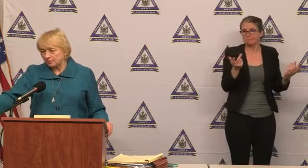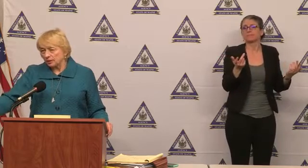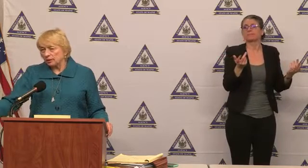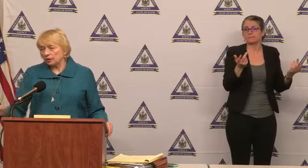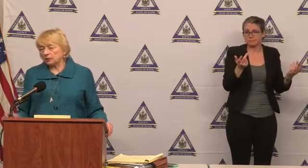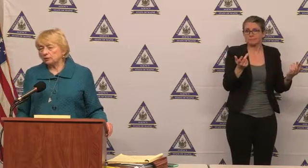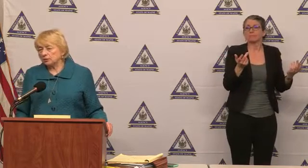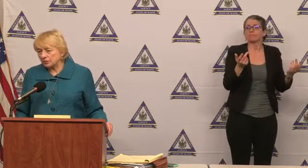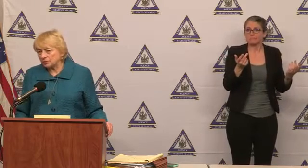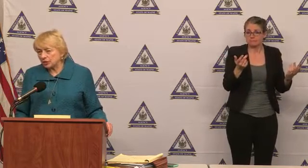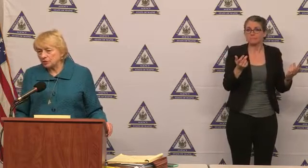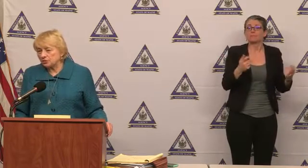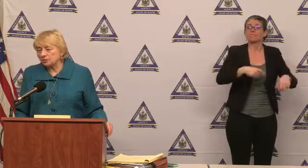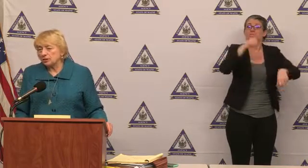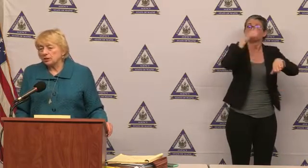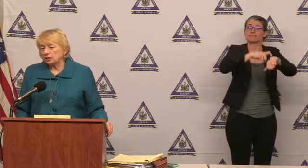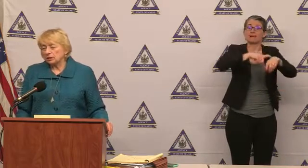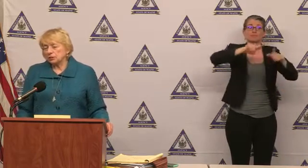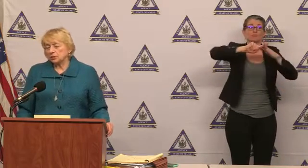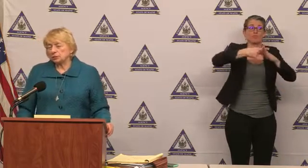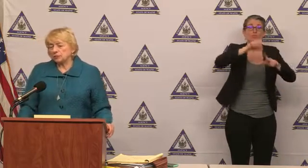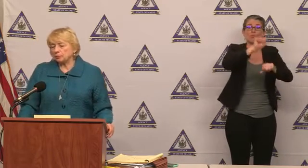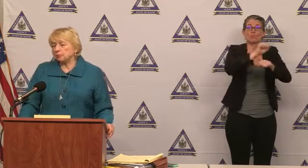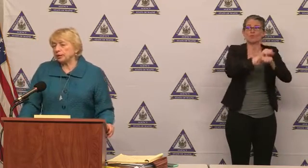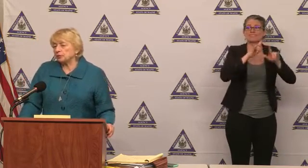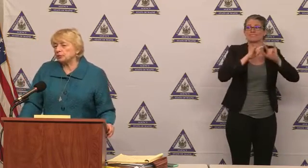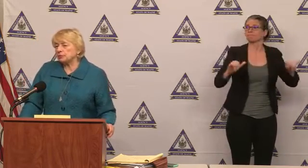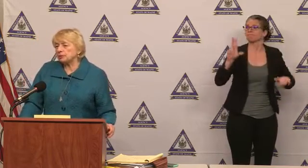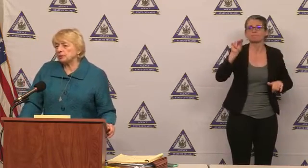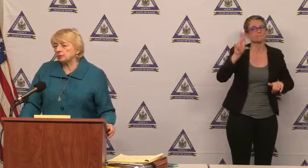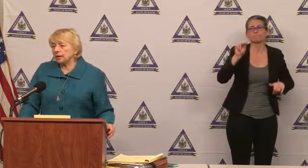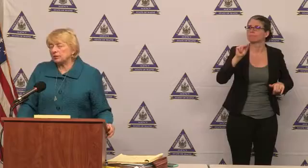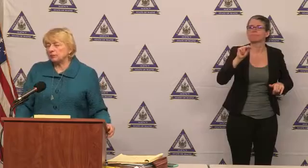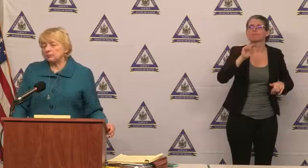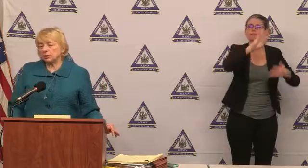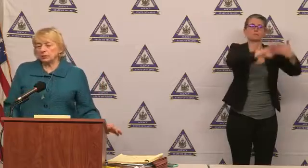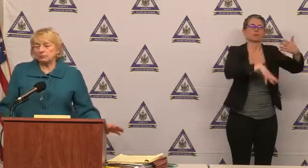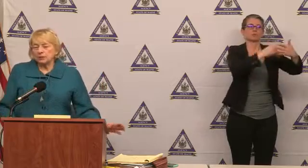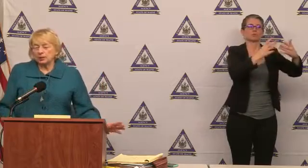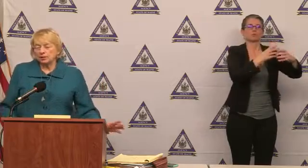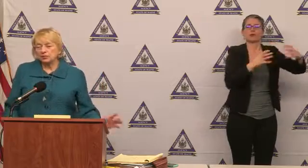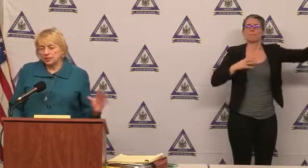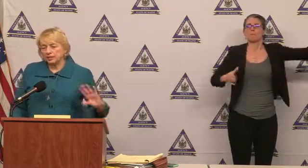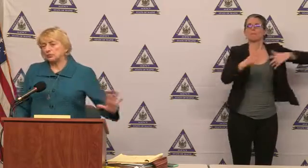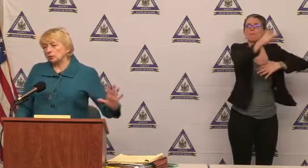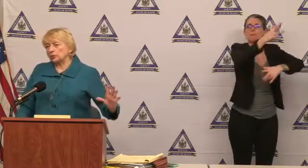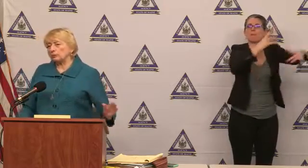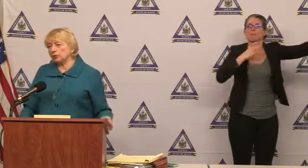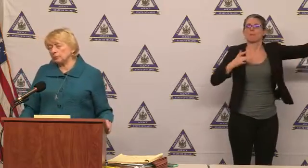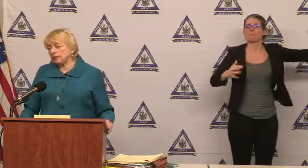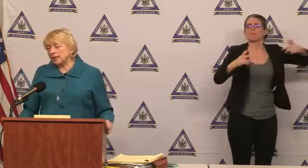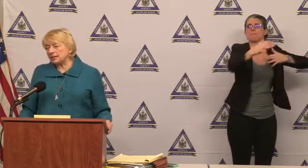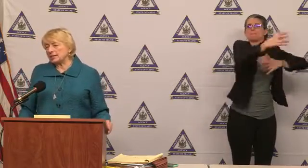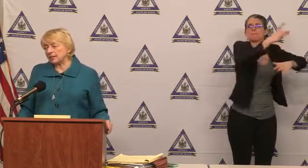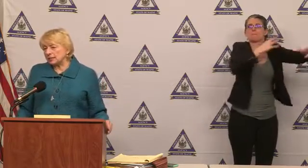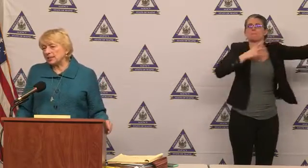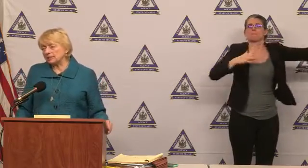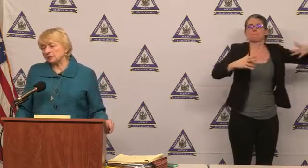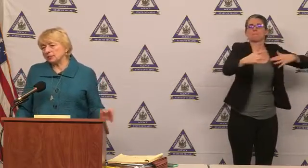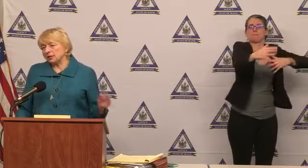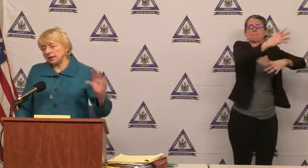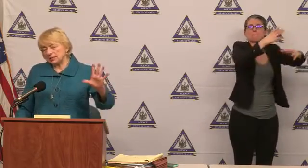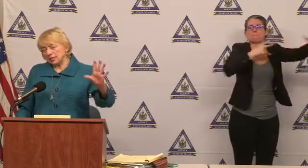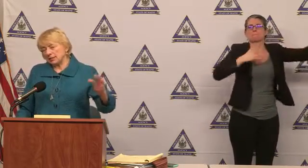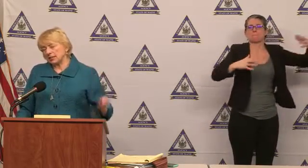gates during shift changes, to prevent break rooms being crowded, things of that sort, and providing